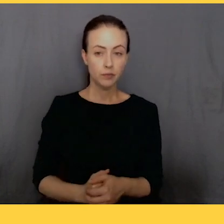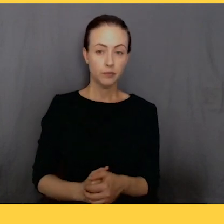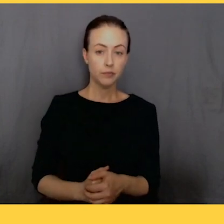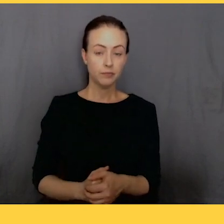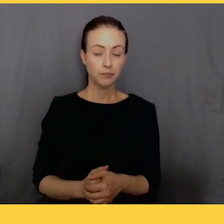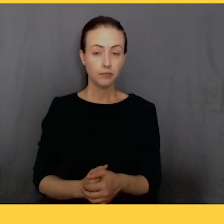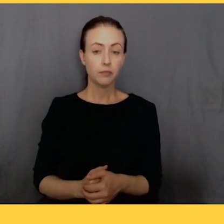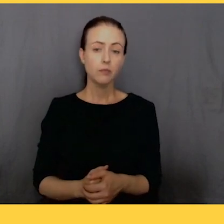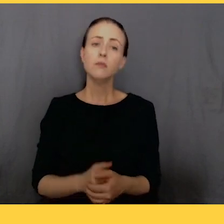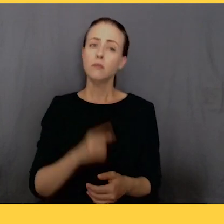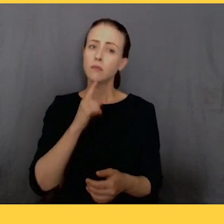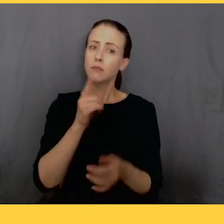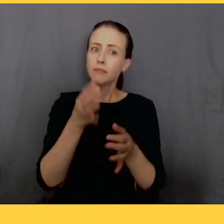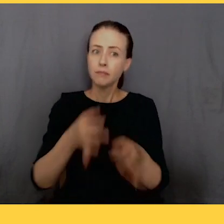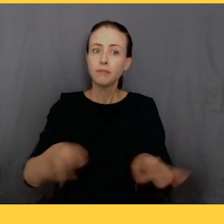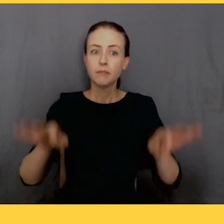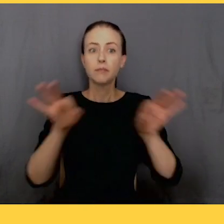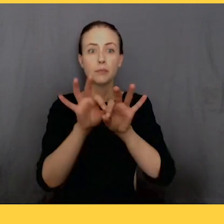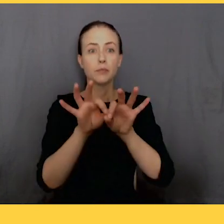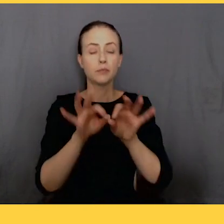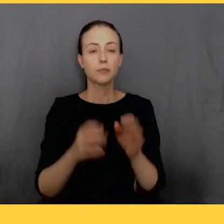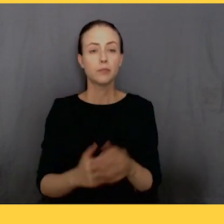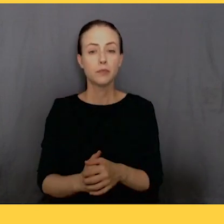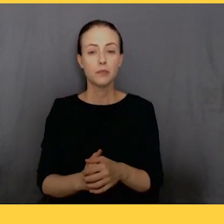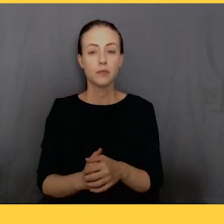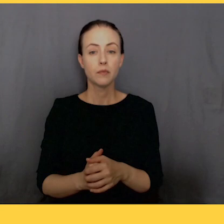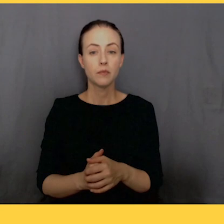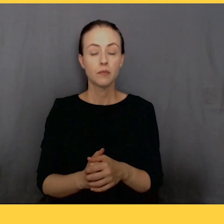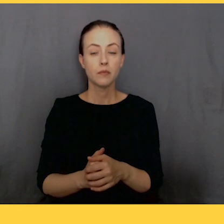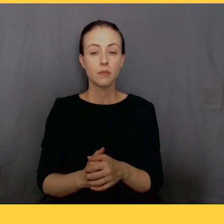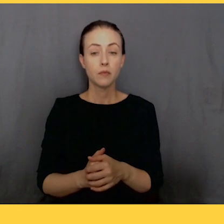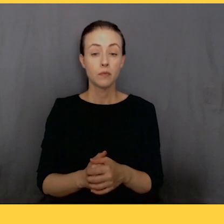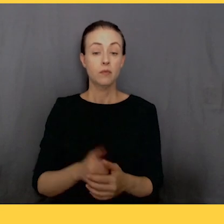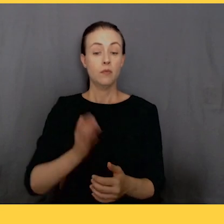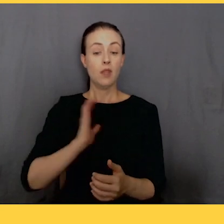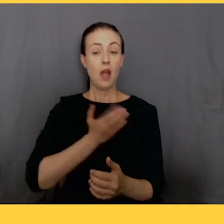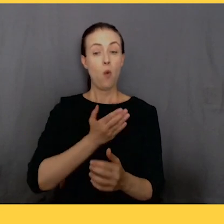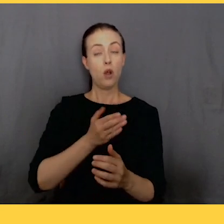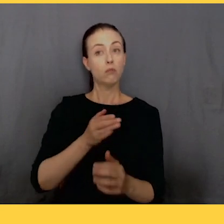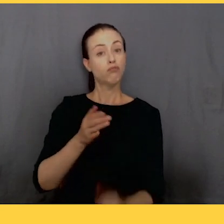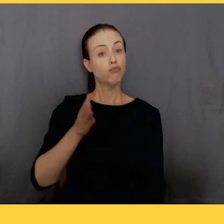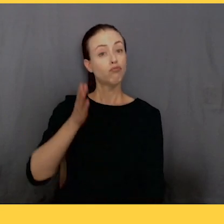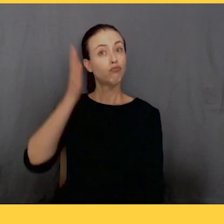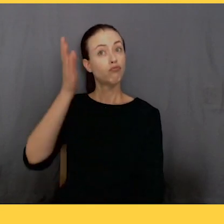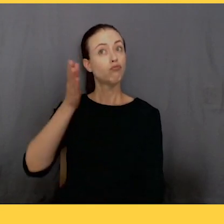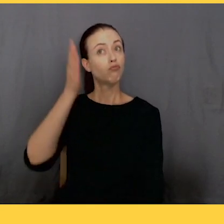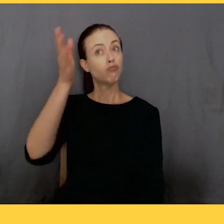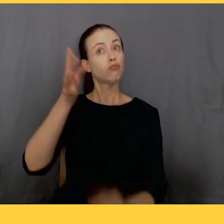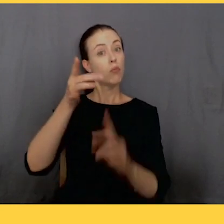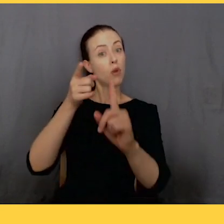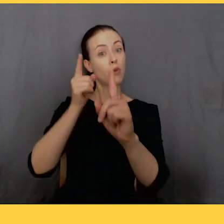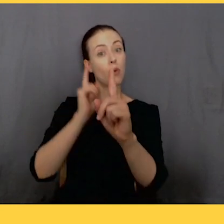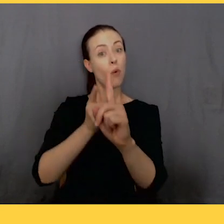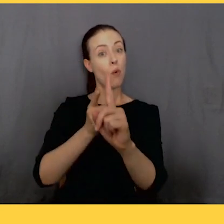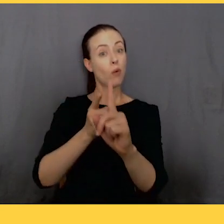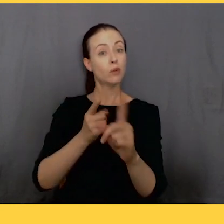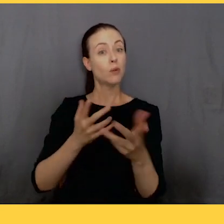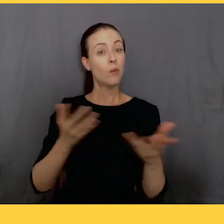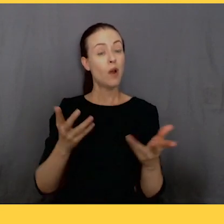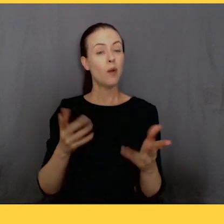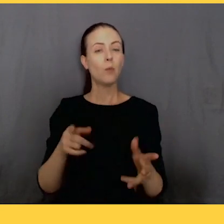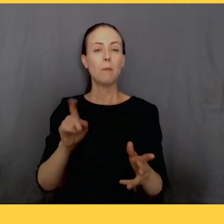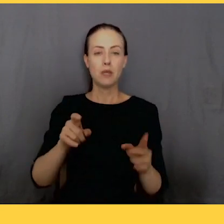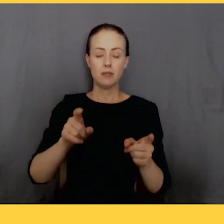So this is really important to us. And executing our long-term vision cannot happen without adapting our